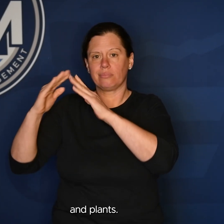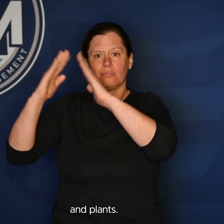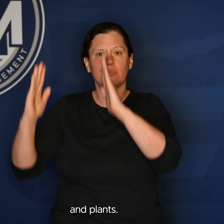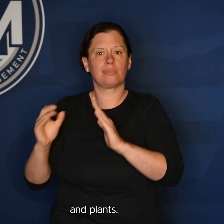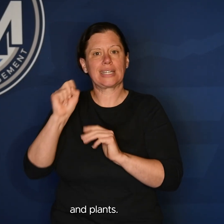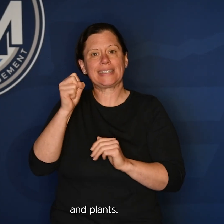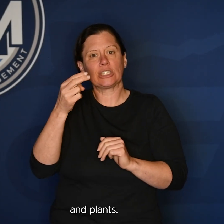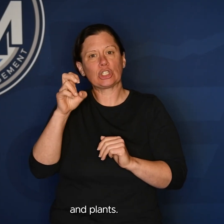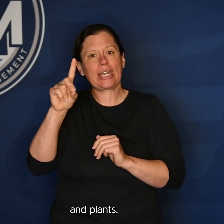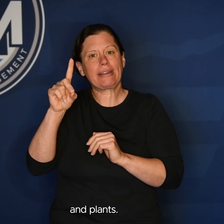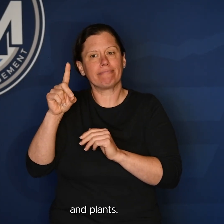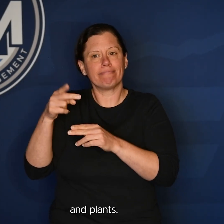plants.